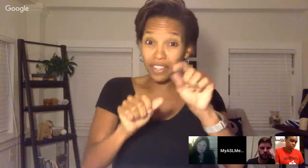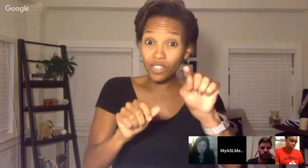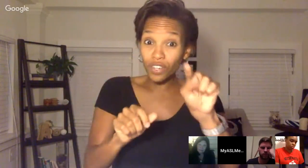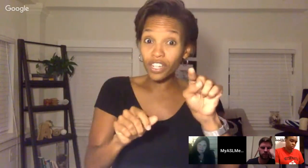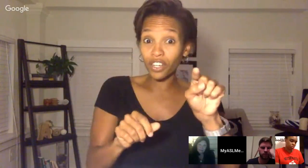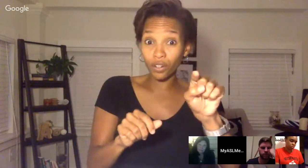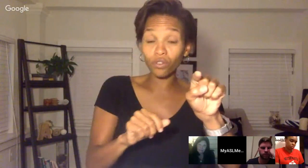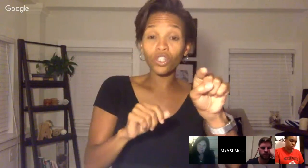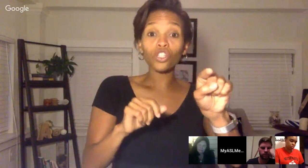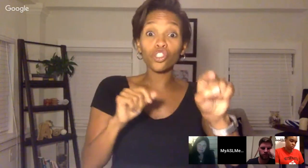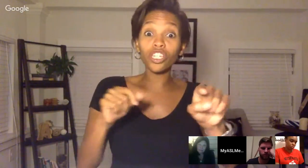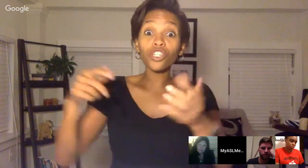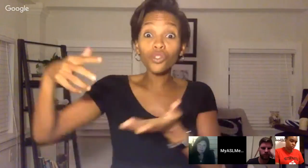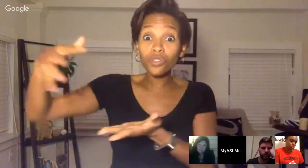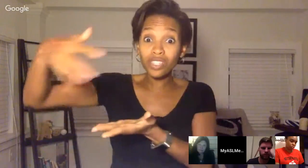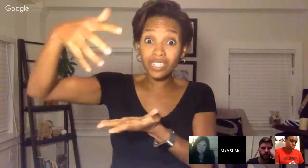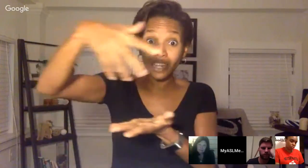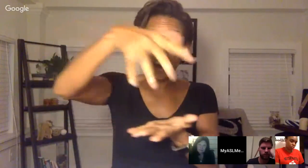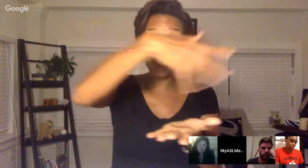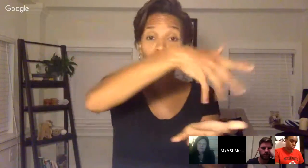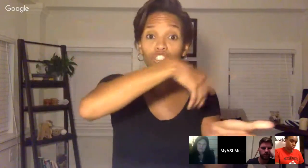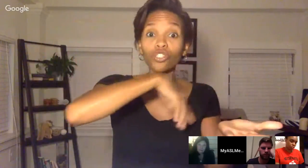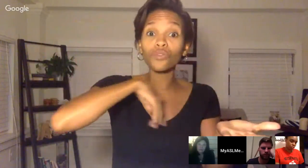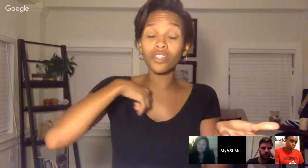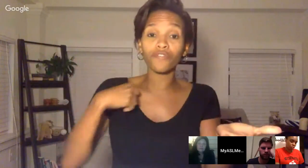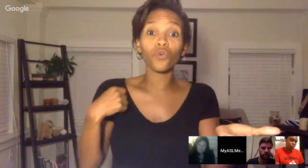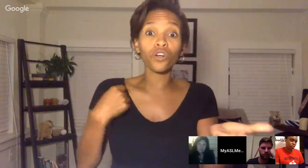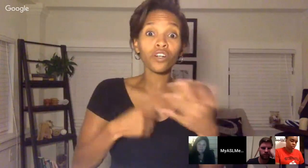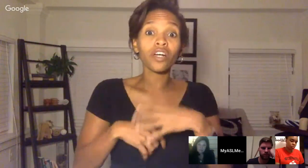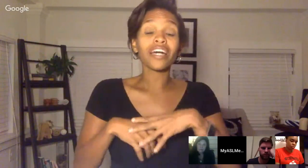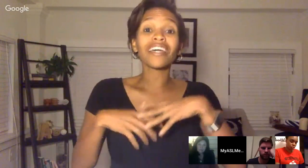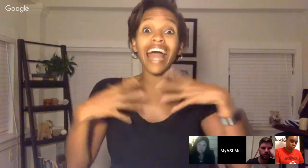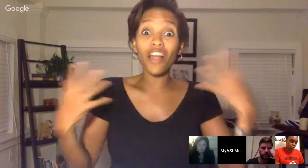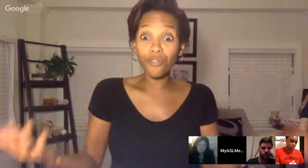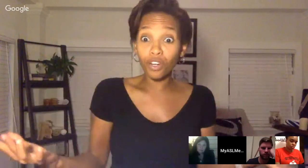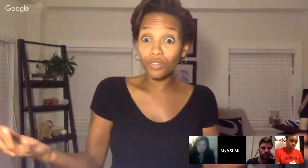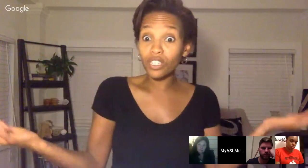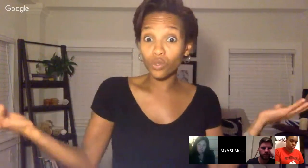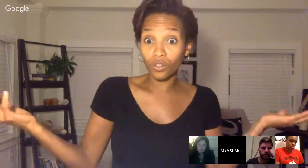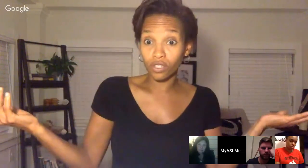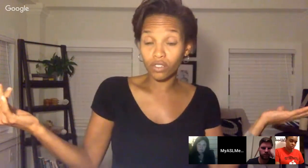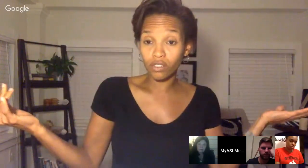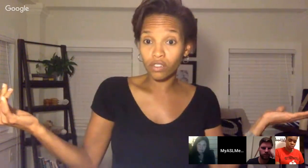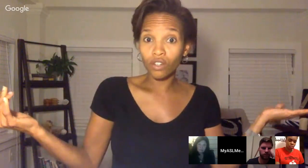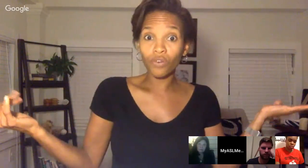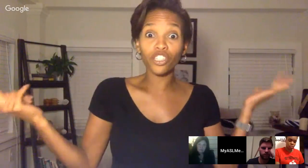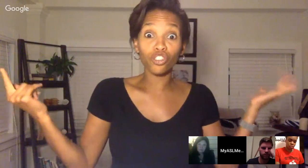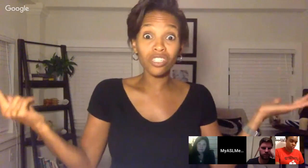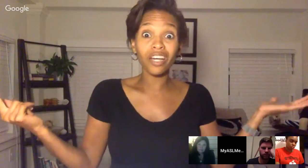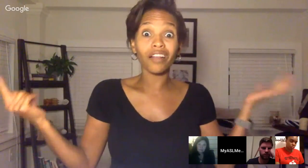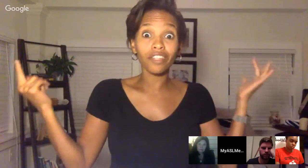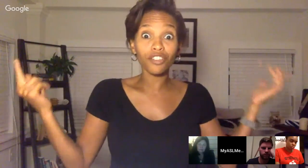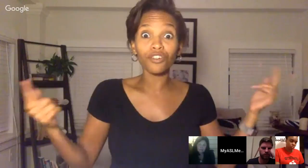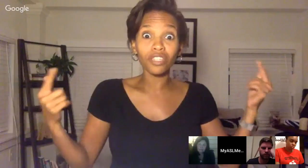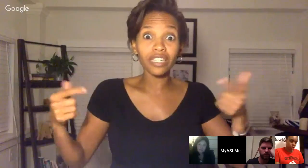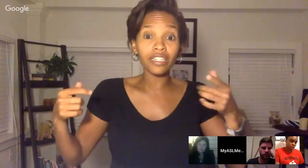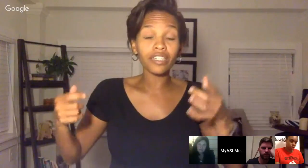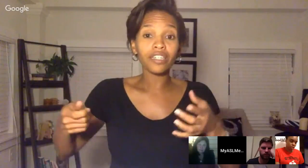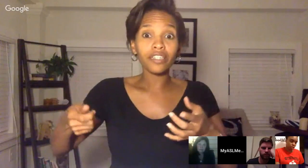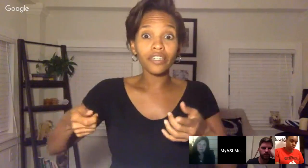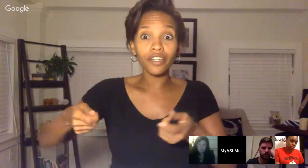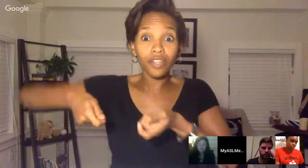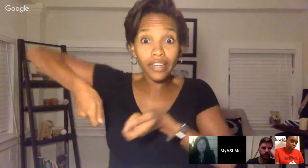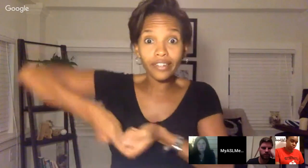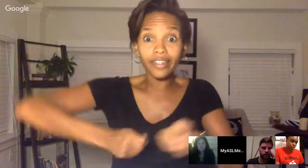remember, in this video, she used this sign and she used it for gathering resources, right? So she's not